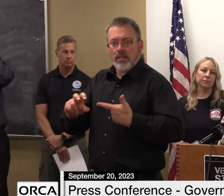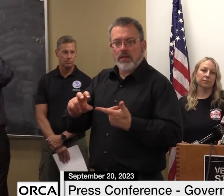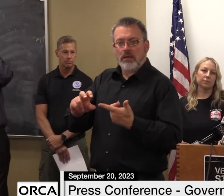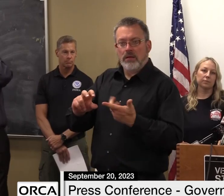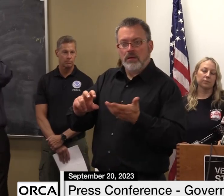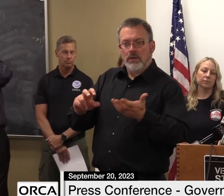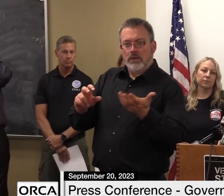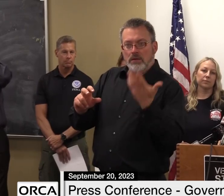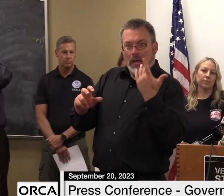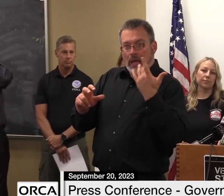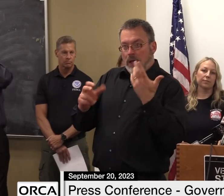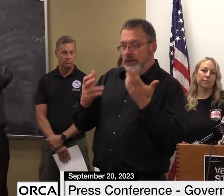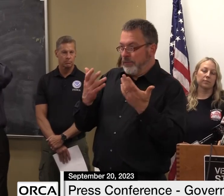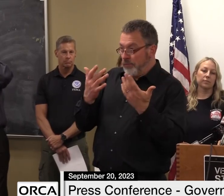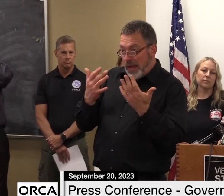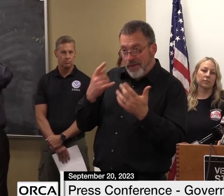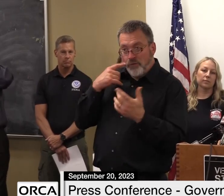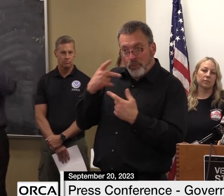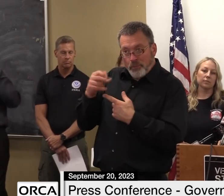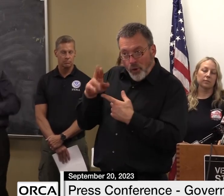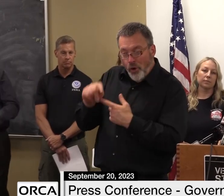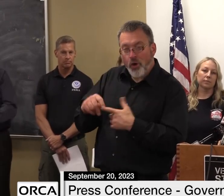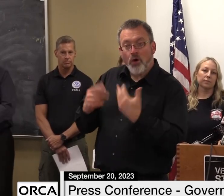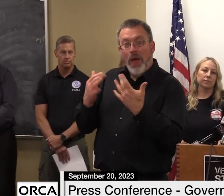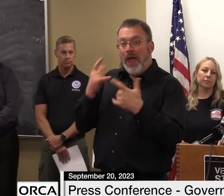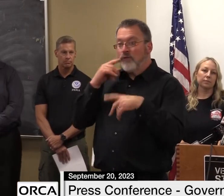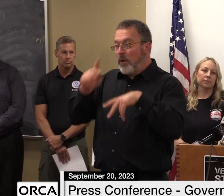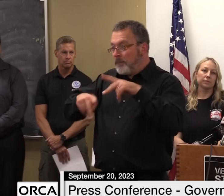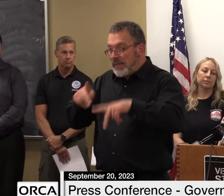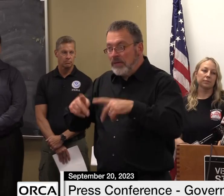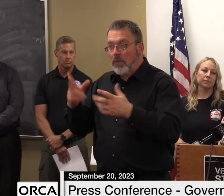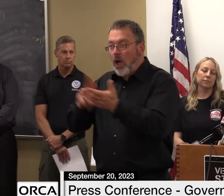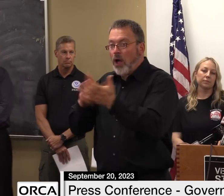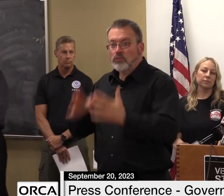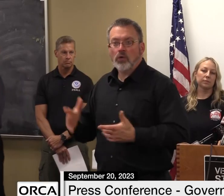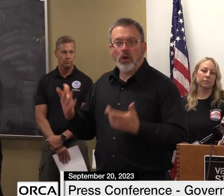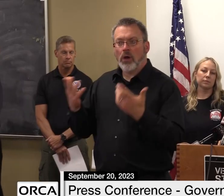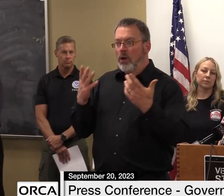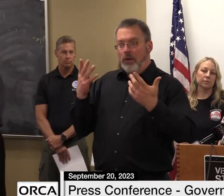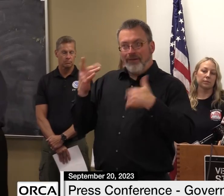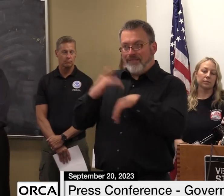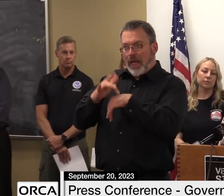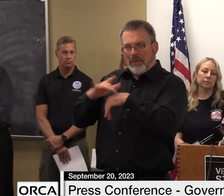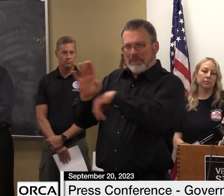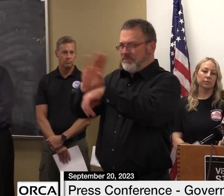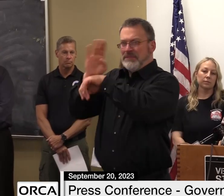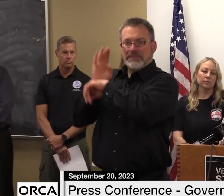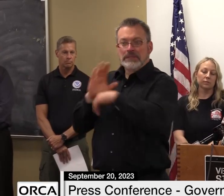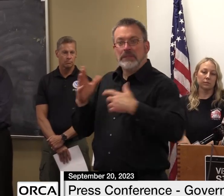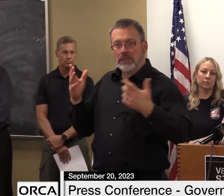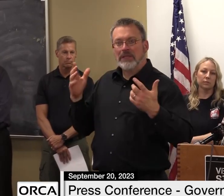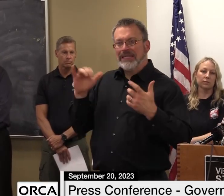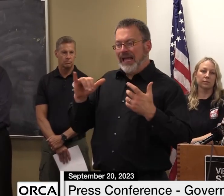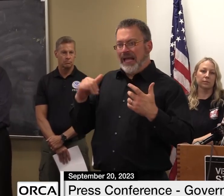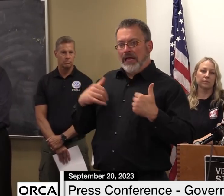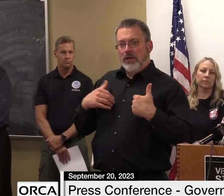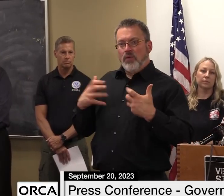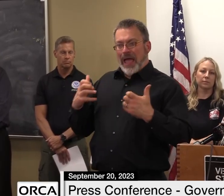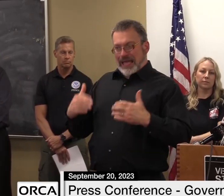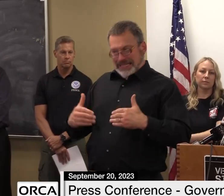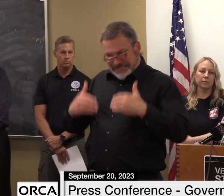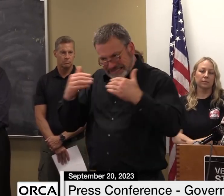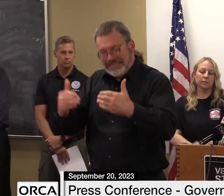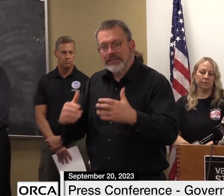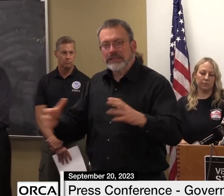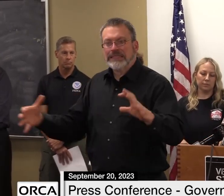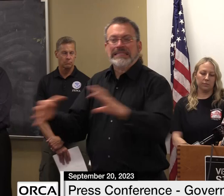supply chain issues or not being able to find the help to do it. And we want to link that together so that that's part of our